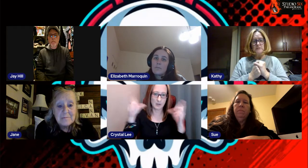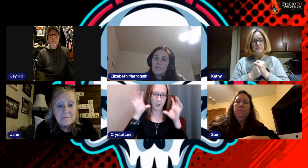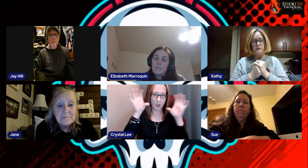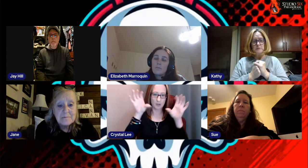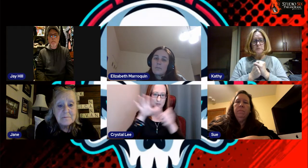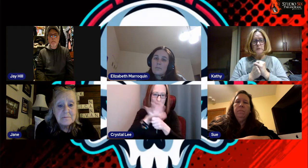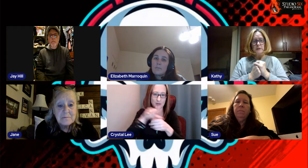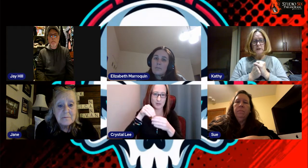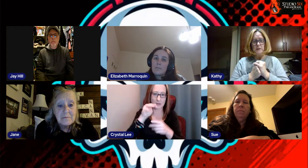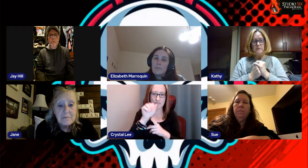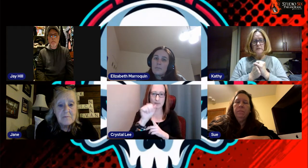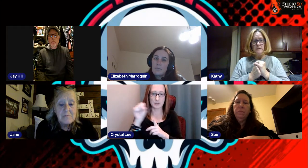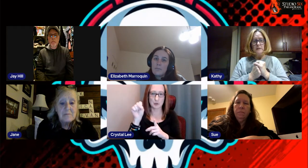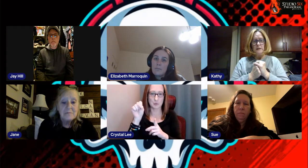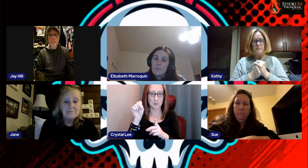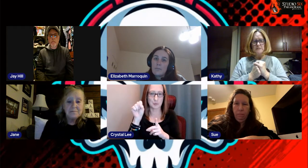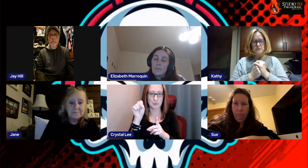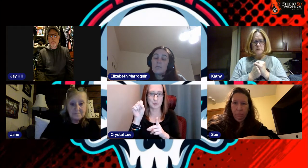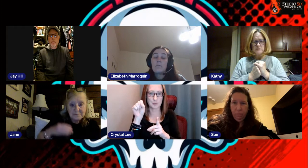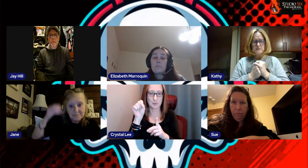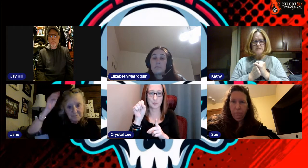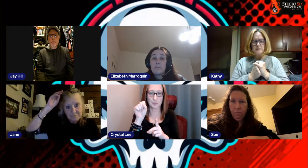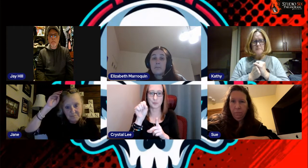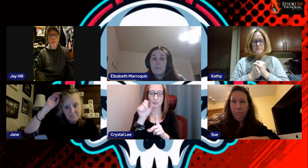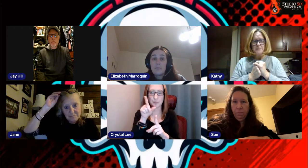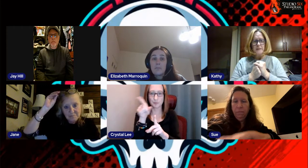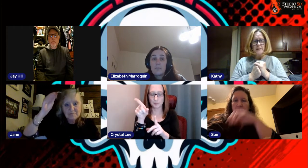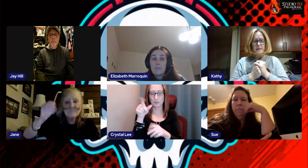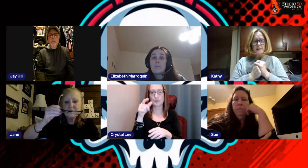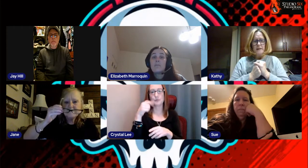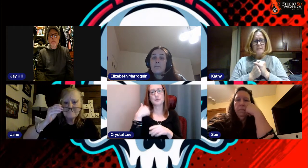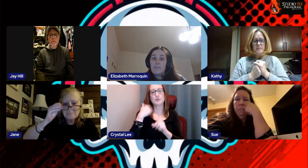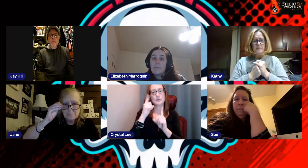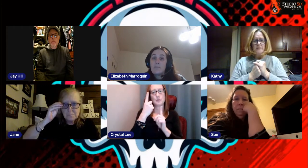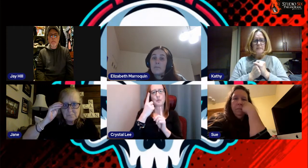Bridge is a famous one here in Massachusetts.